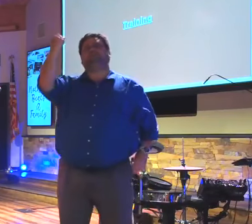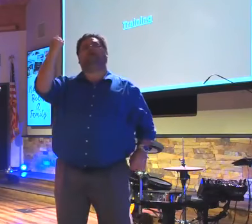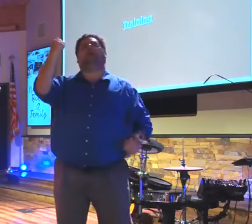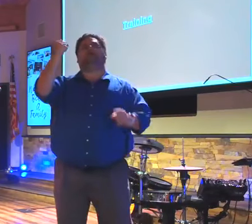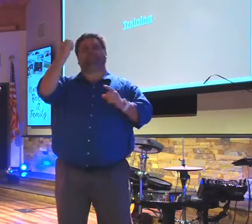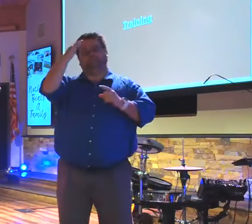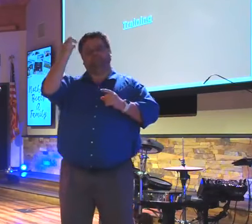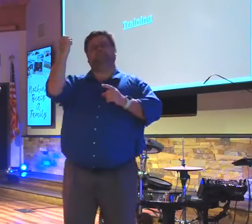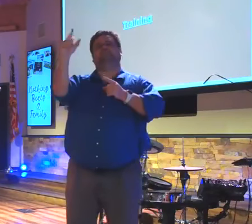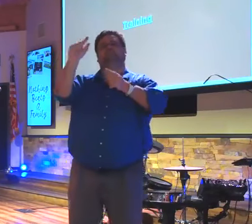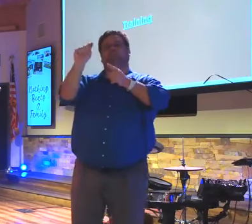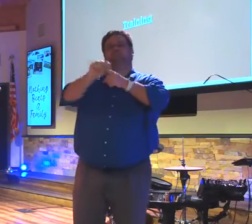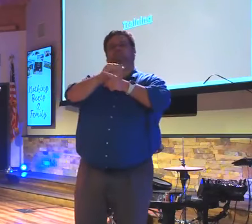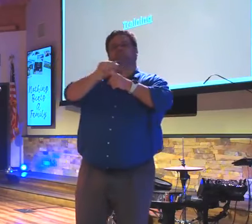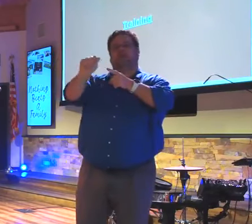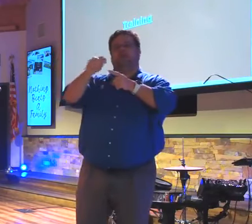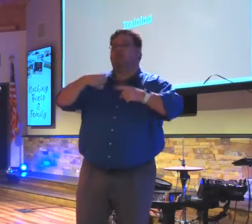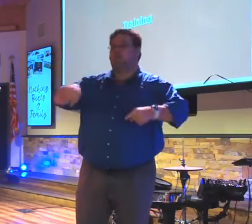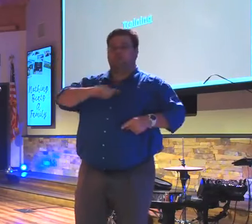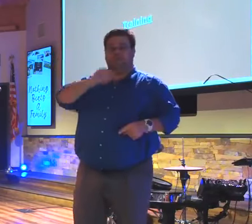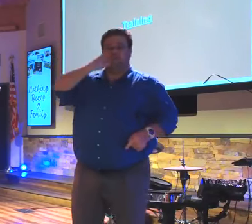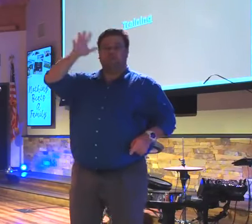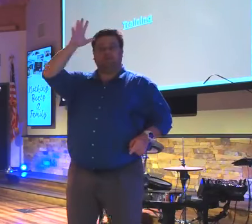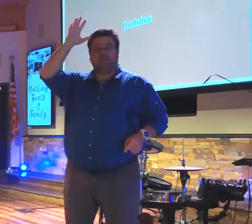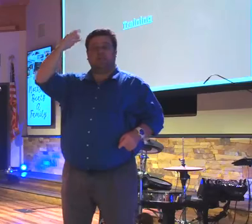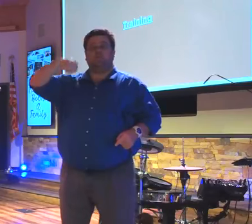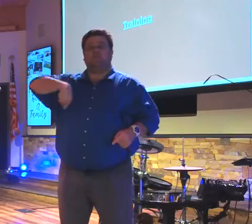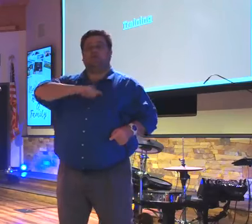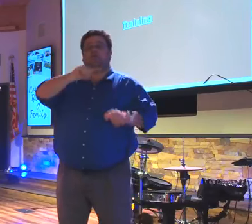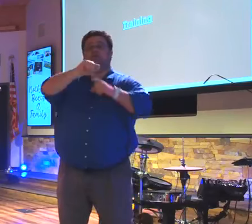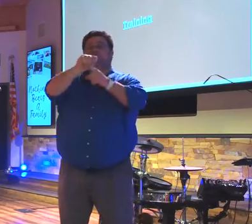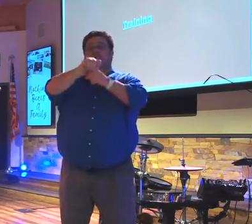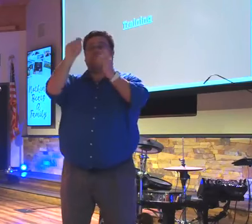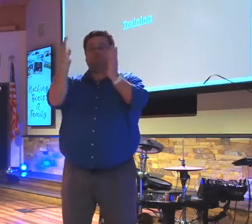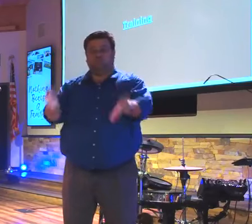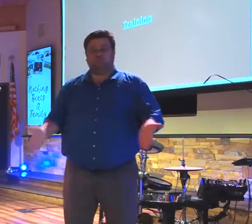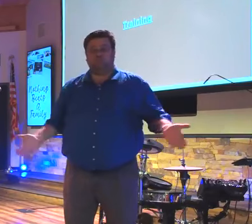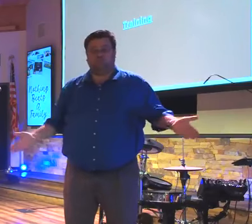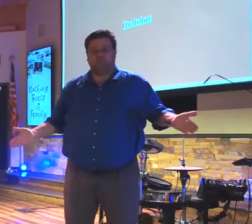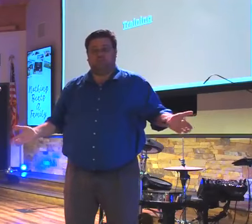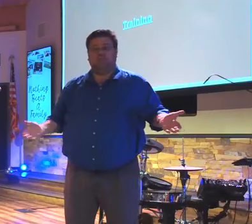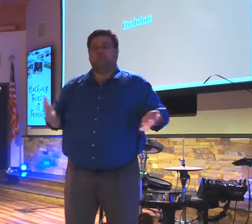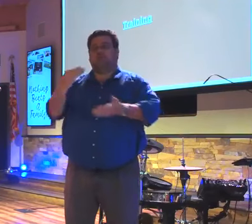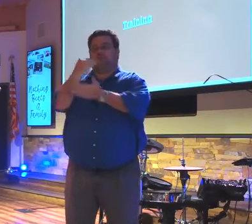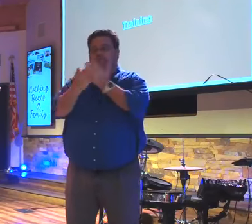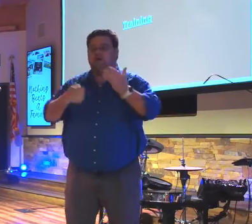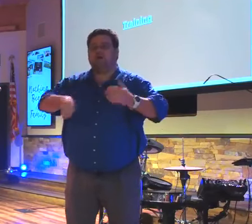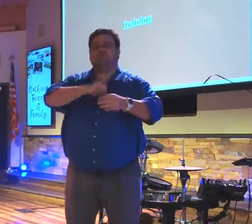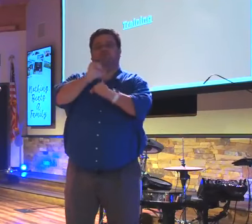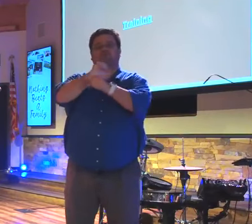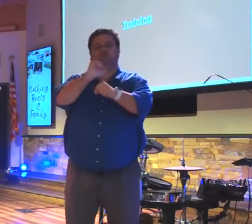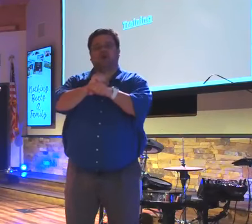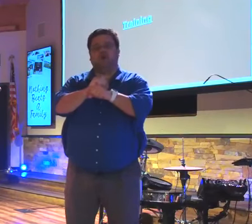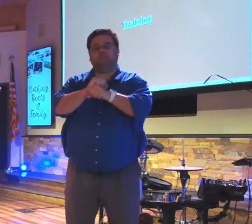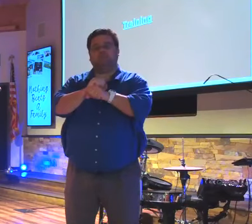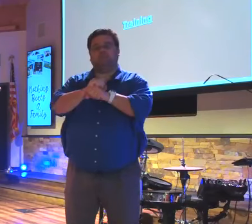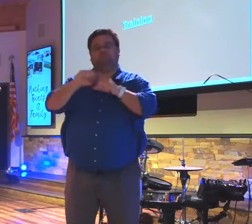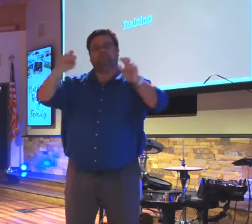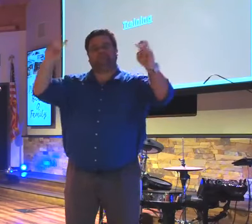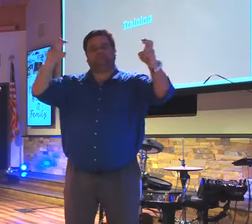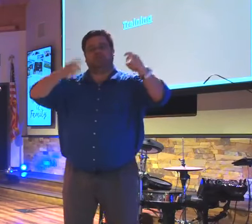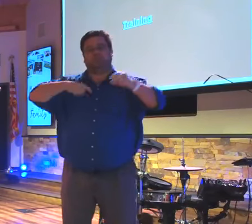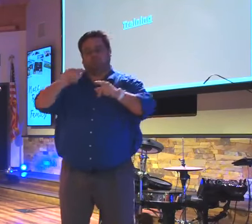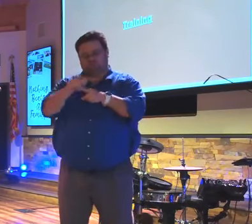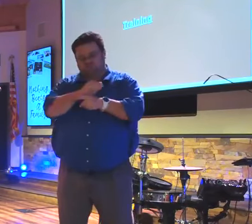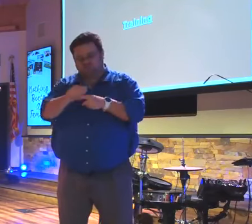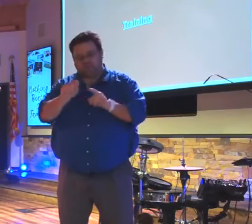As parents, we are trainers. Well, that makes sense. That's part of our job description as parents. Train up